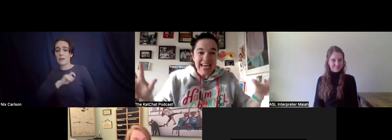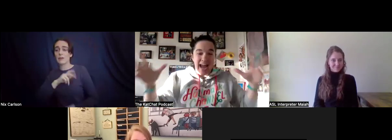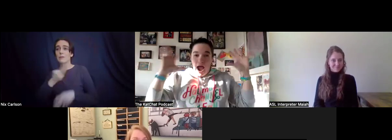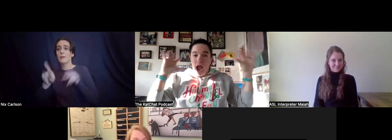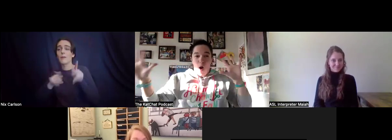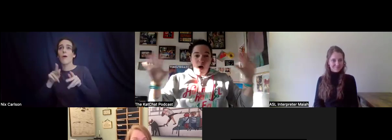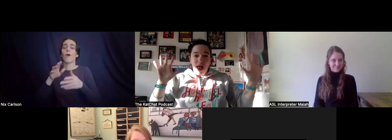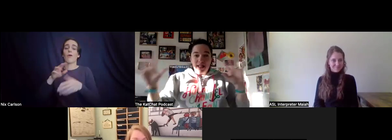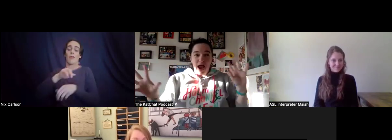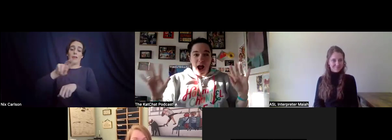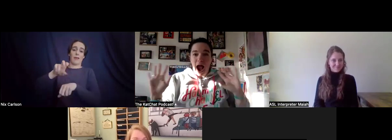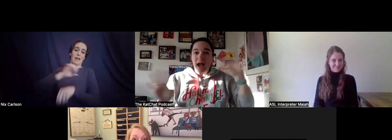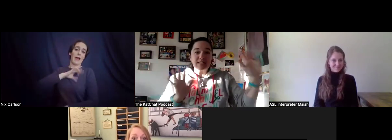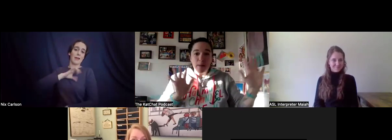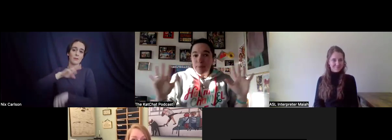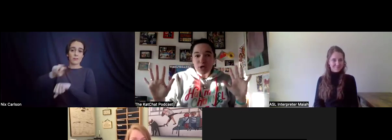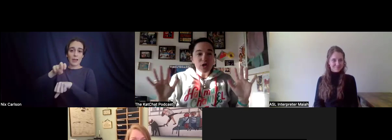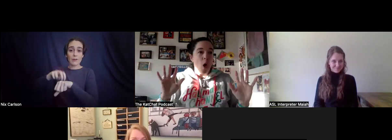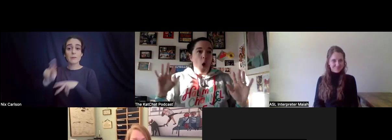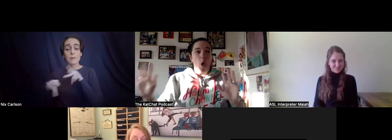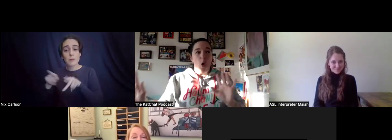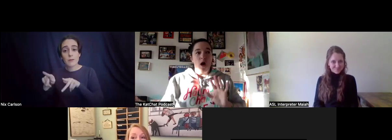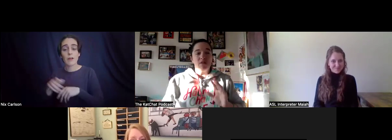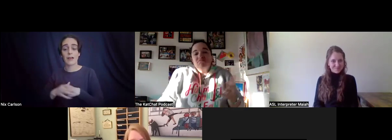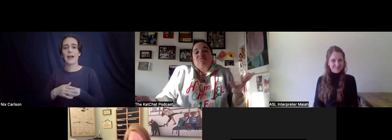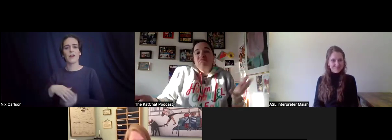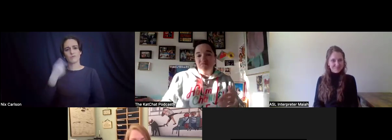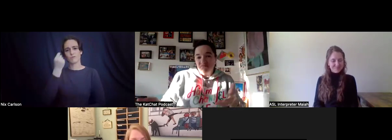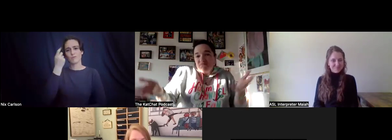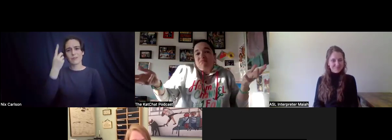could see how like hot tempered